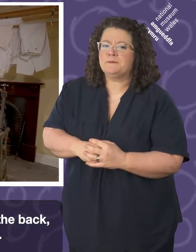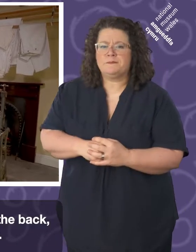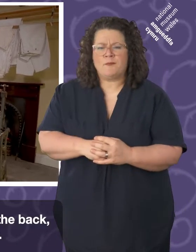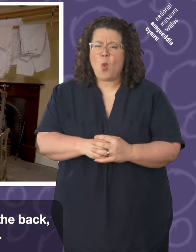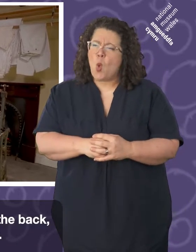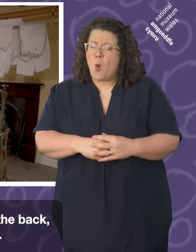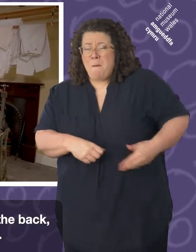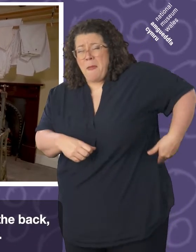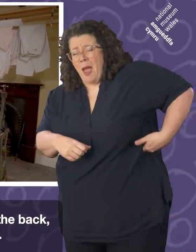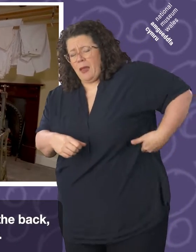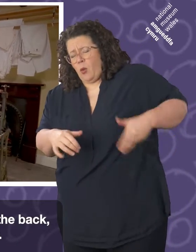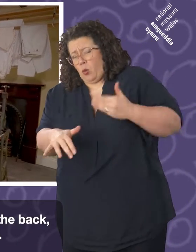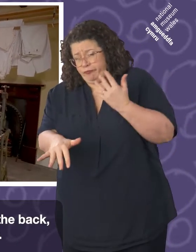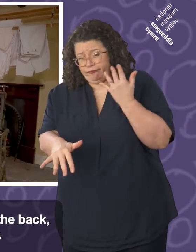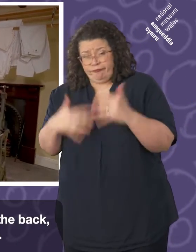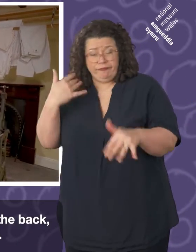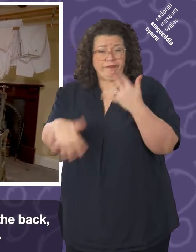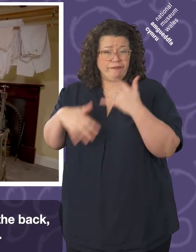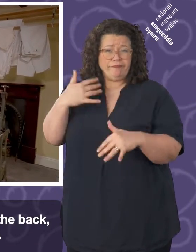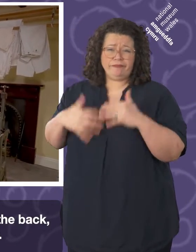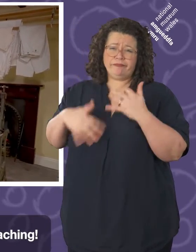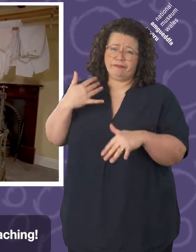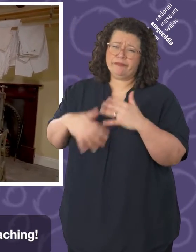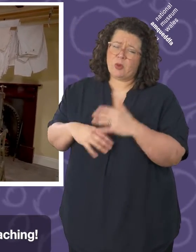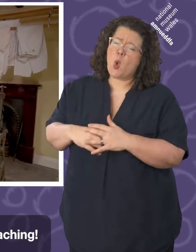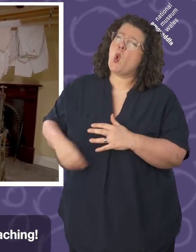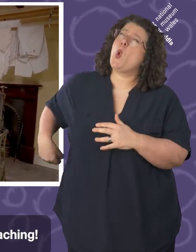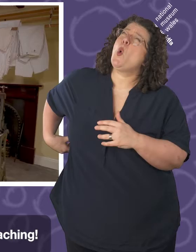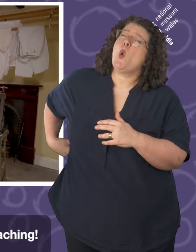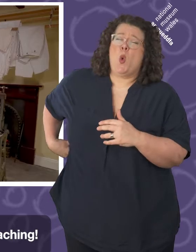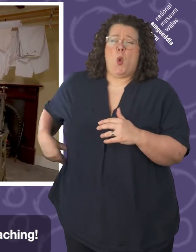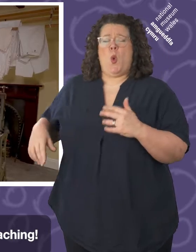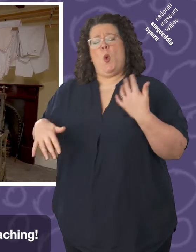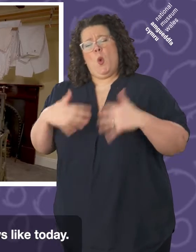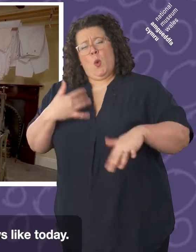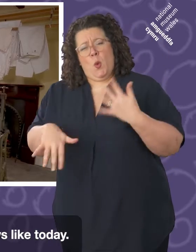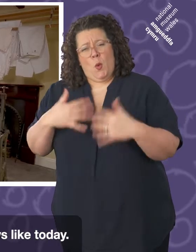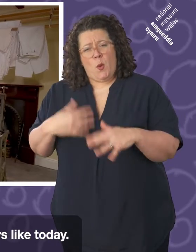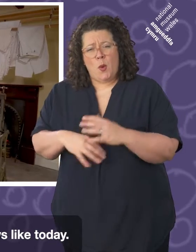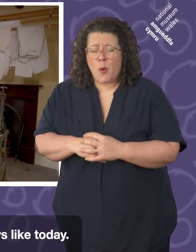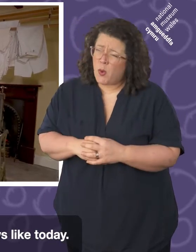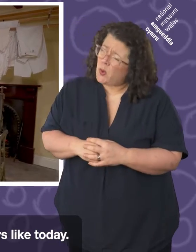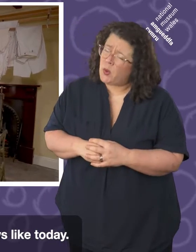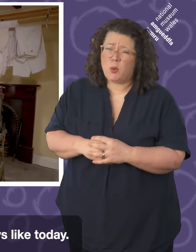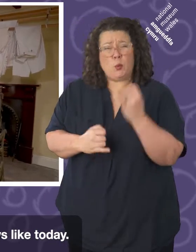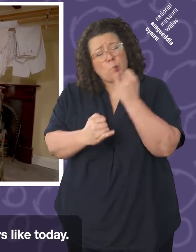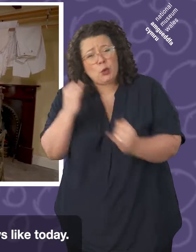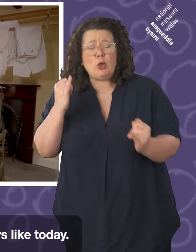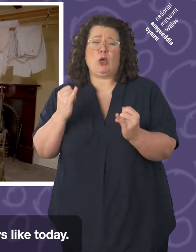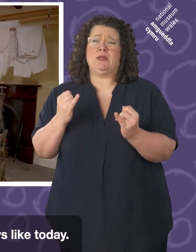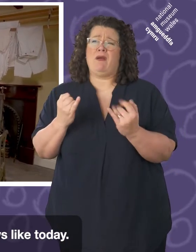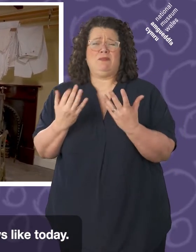It's hard work on the back, you know. Oh, my back is achy,